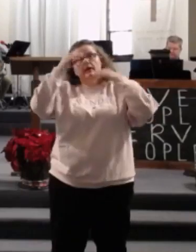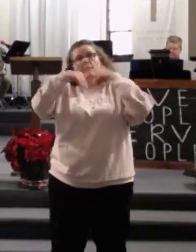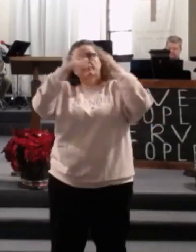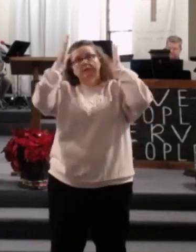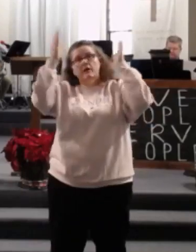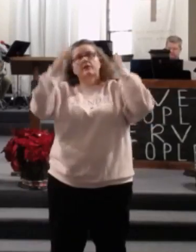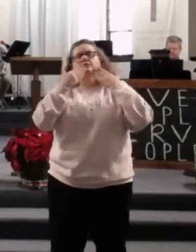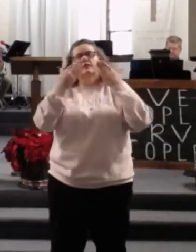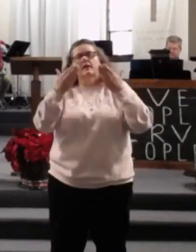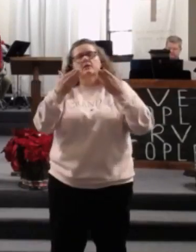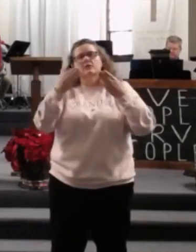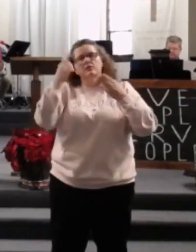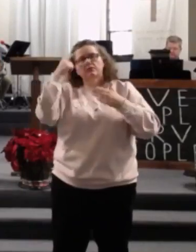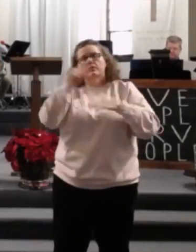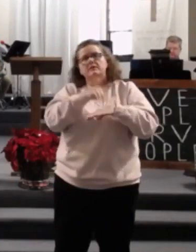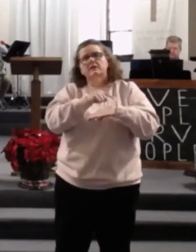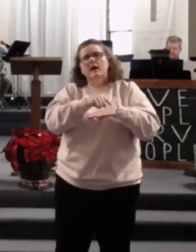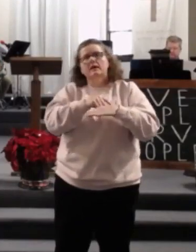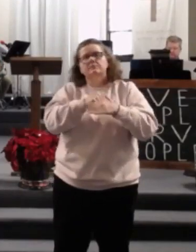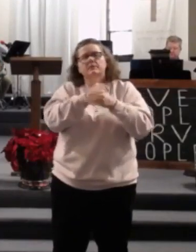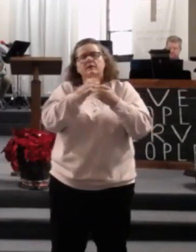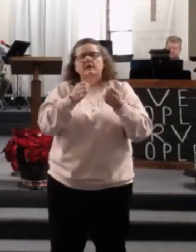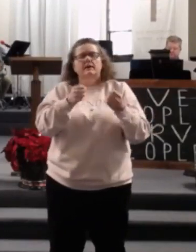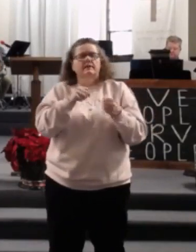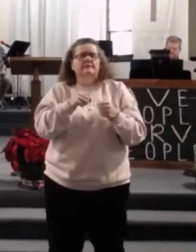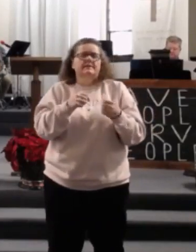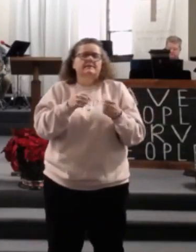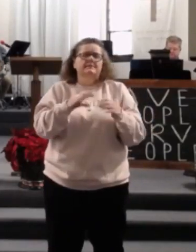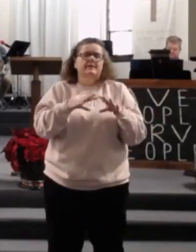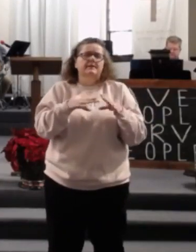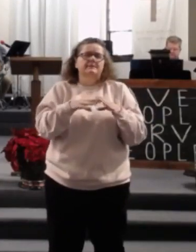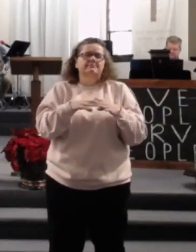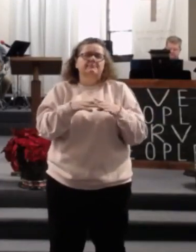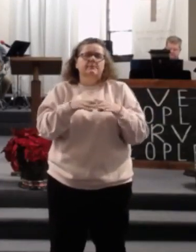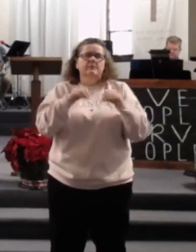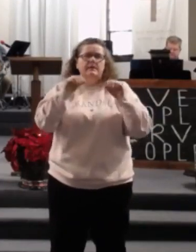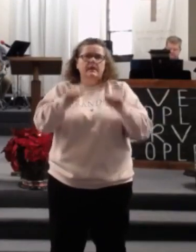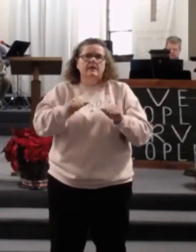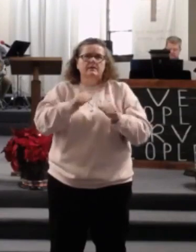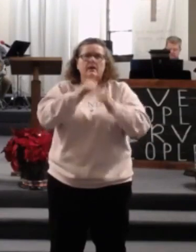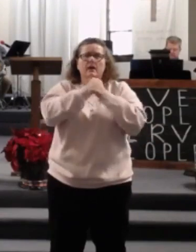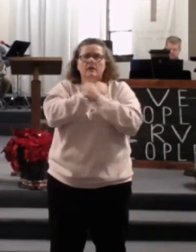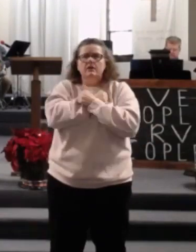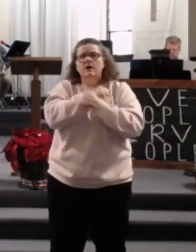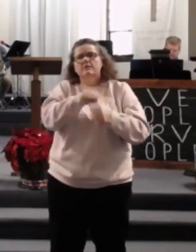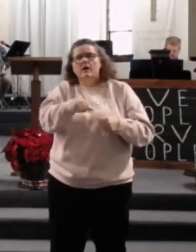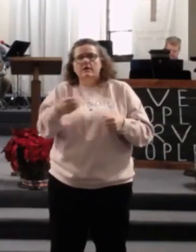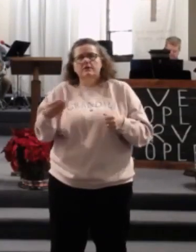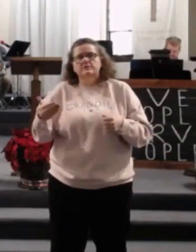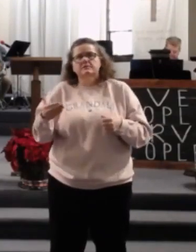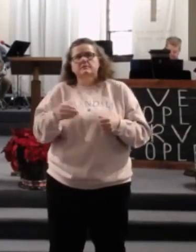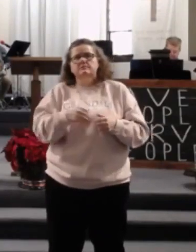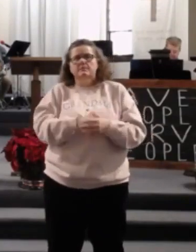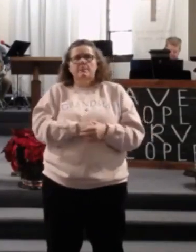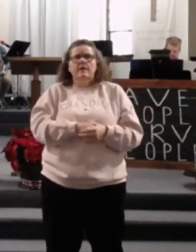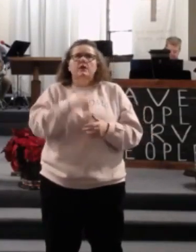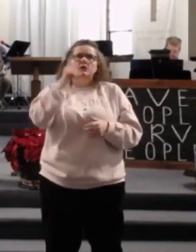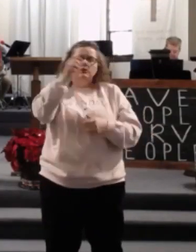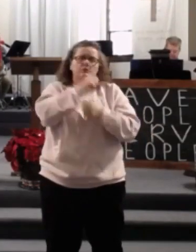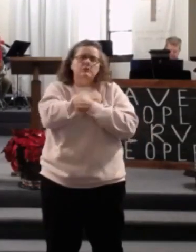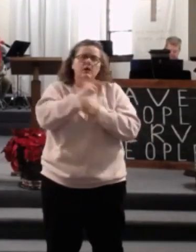chance to love others. Man, we are human and selfish, and we wouldn't want to do that, but you've loved